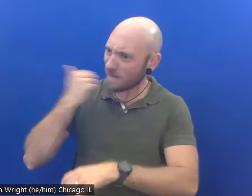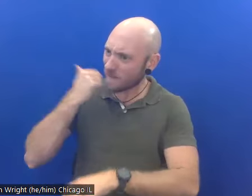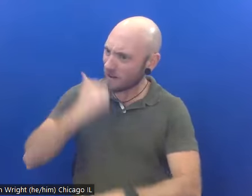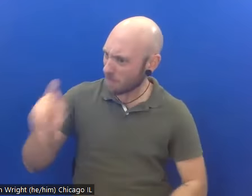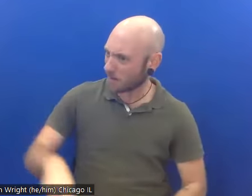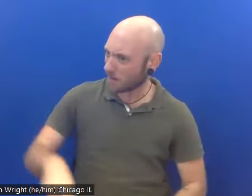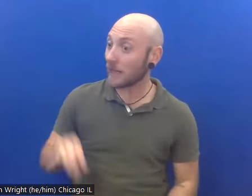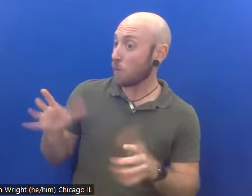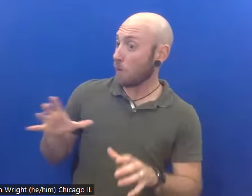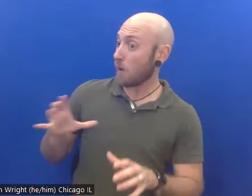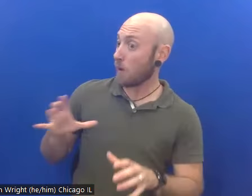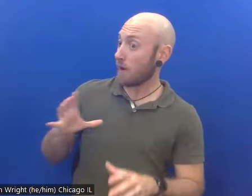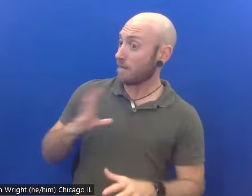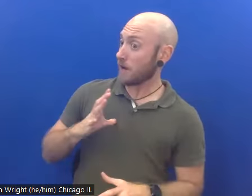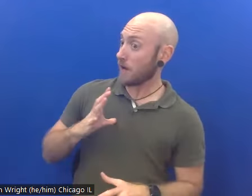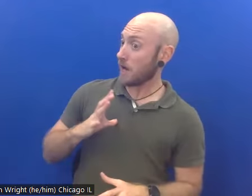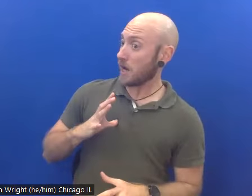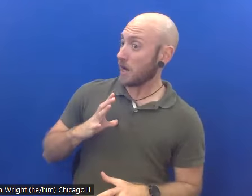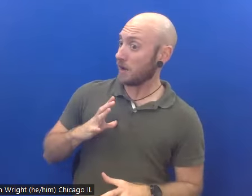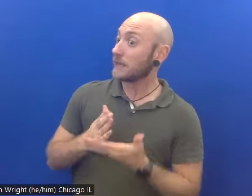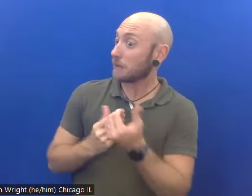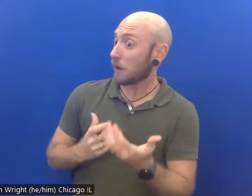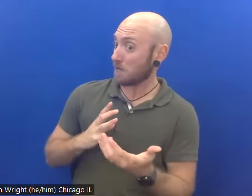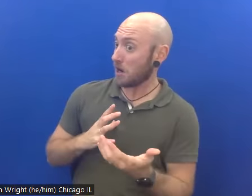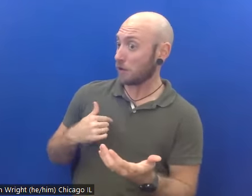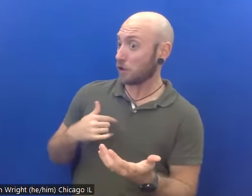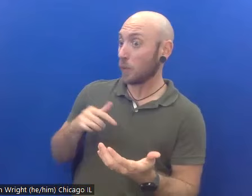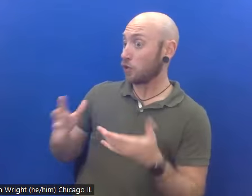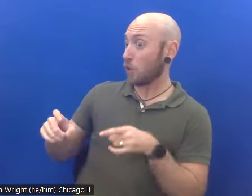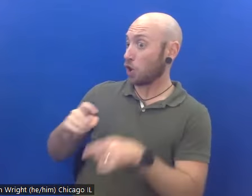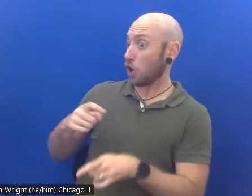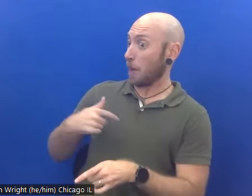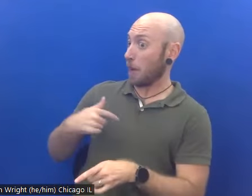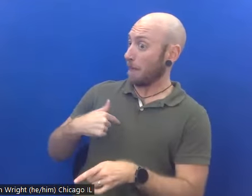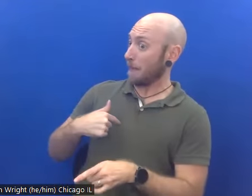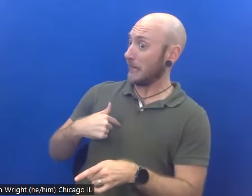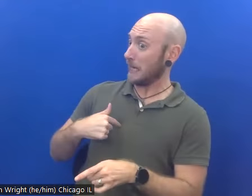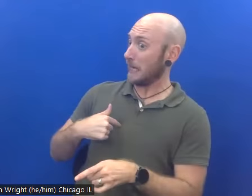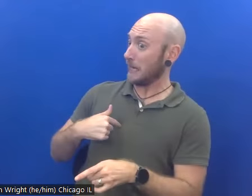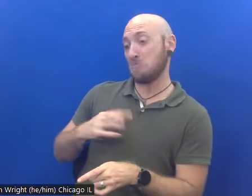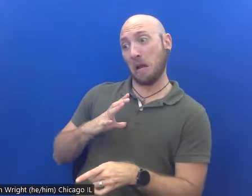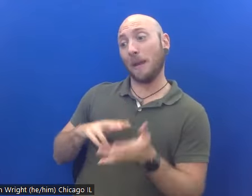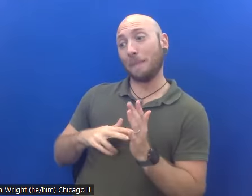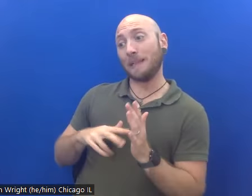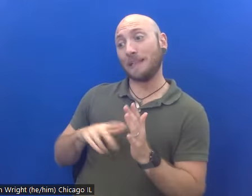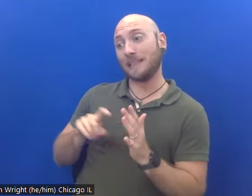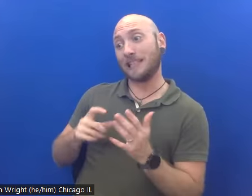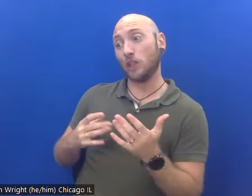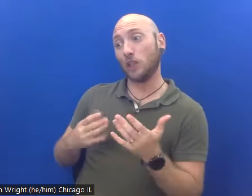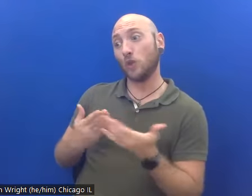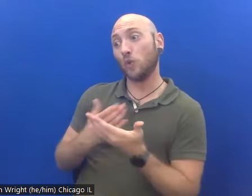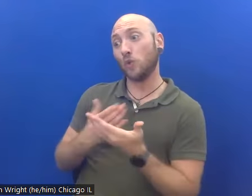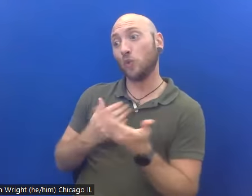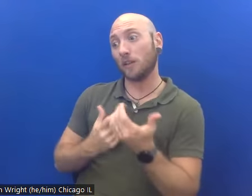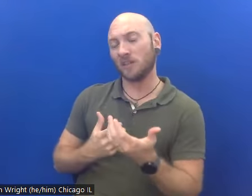that's okay. Some sponsors are okay with that. I'm not. So if you don't want to call, that's cool, but you might want to look for a new sponsor." And all of a sudden, like, holy crap, I'm already not doing